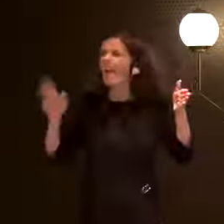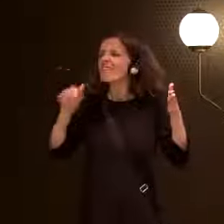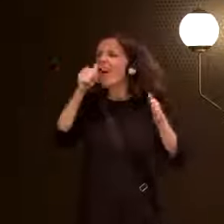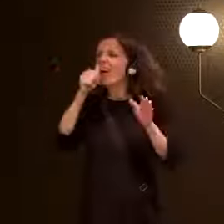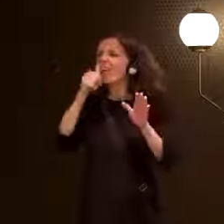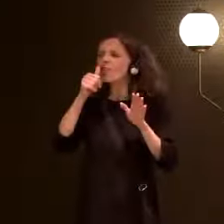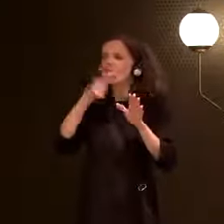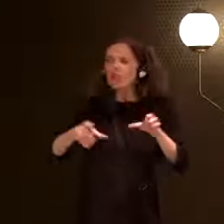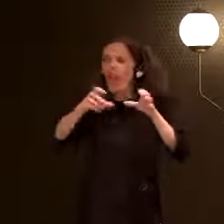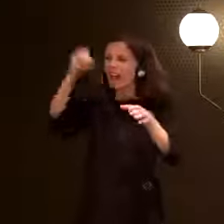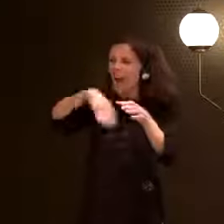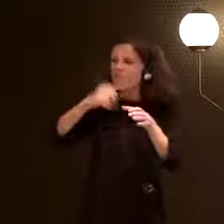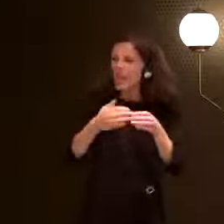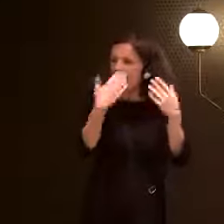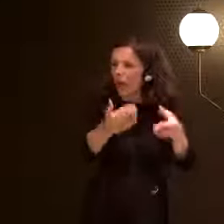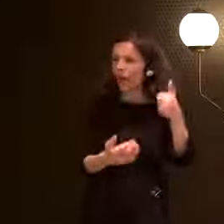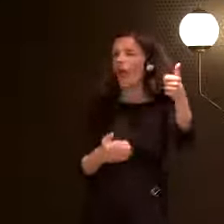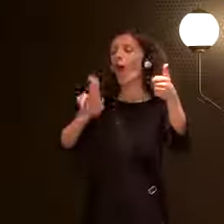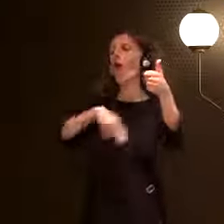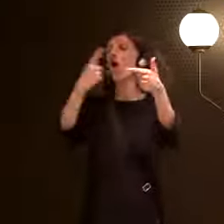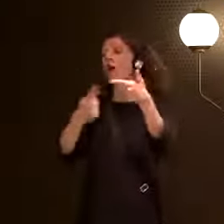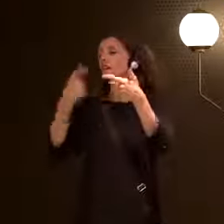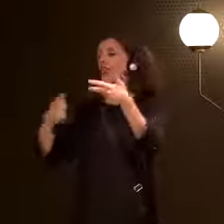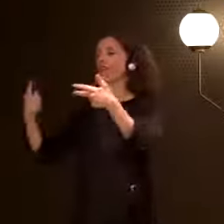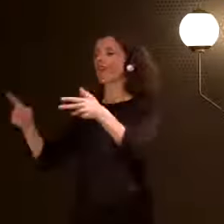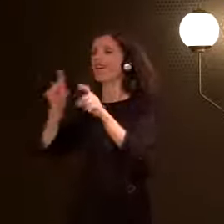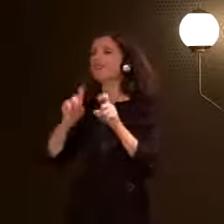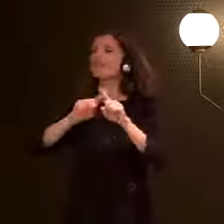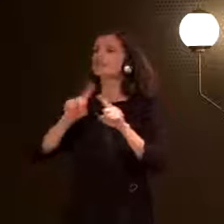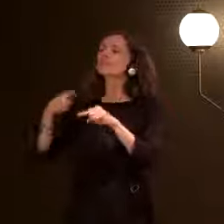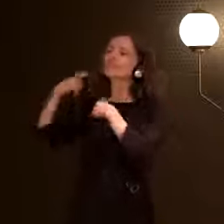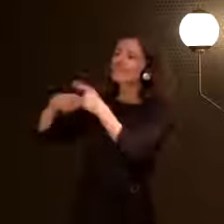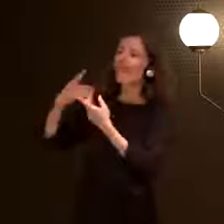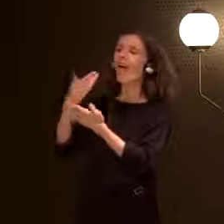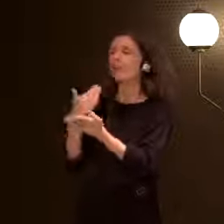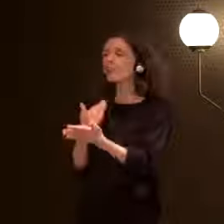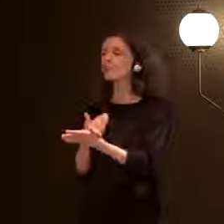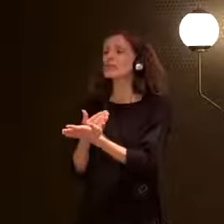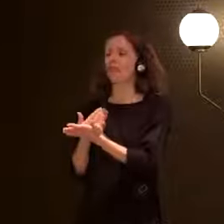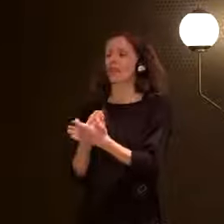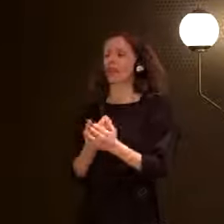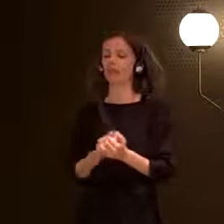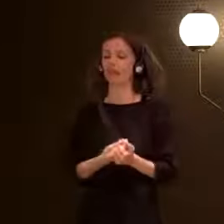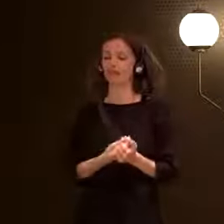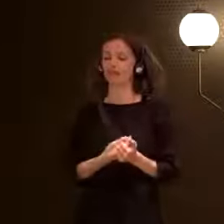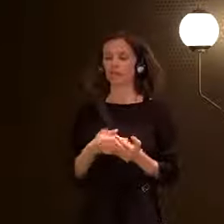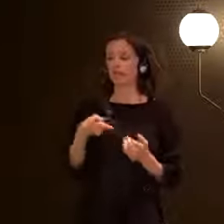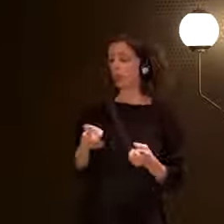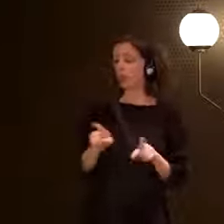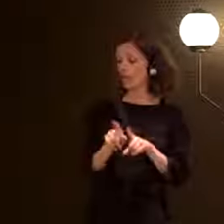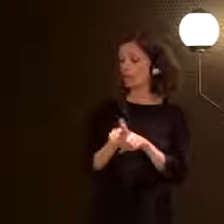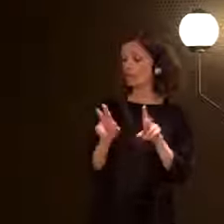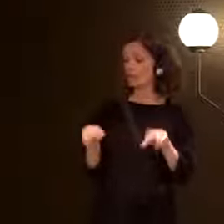and that will be your input. And you can see here just the objectives and the goals of such